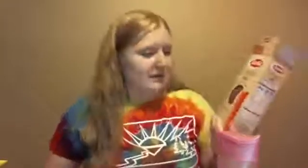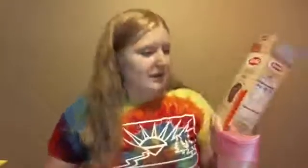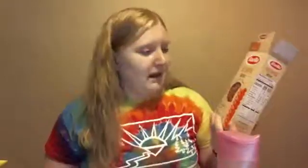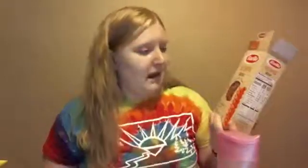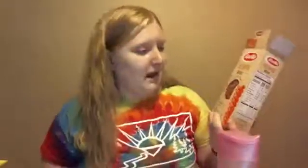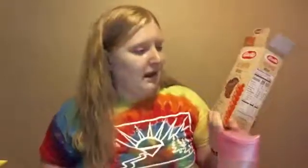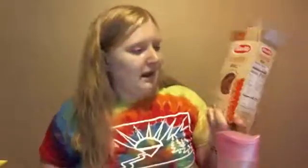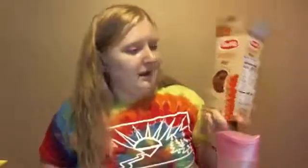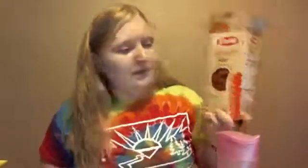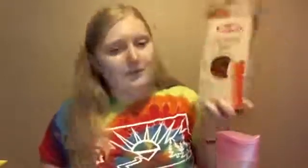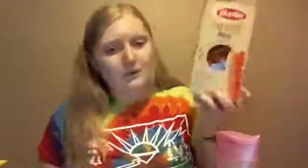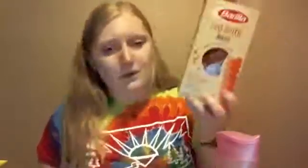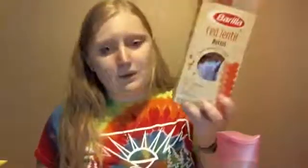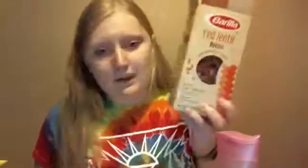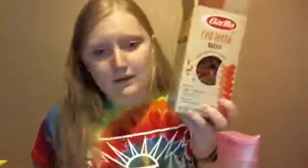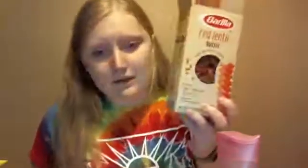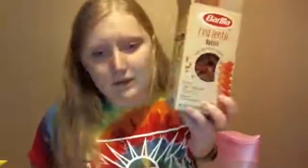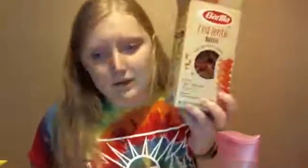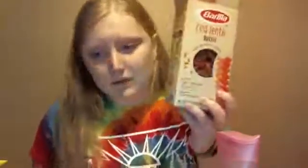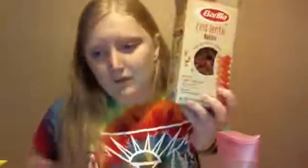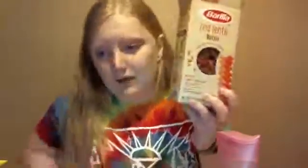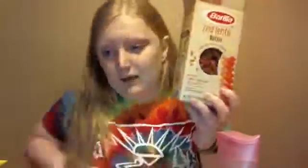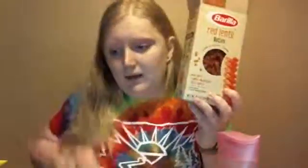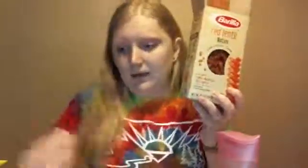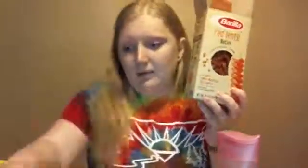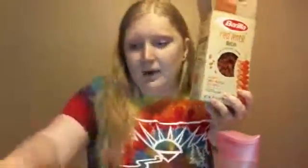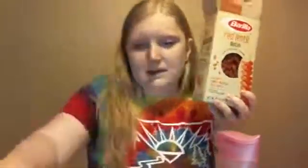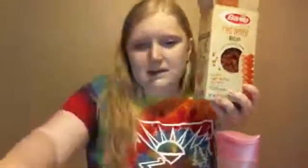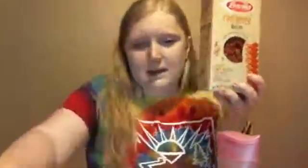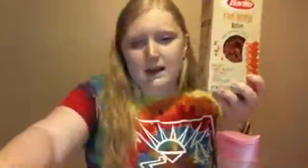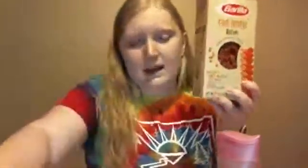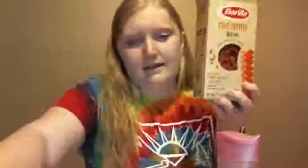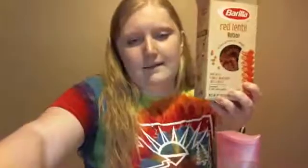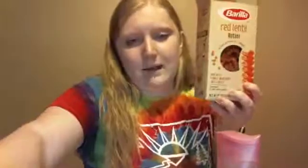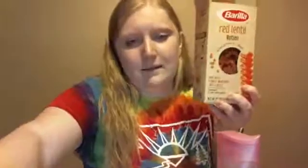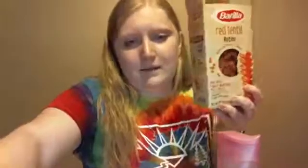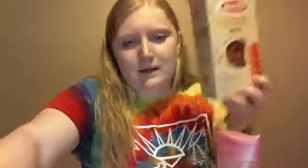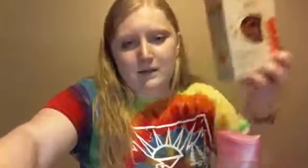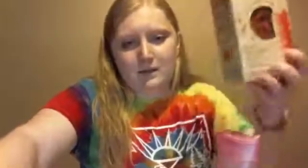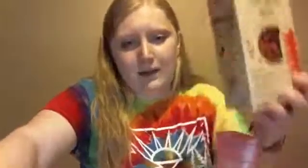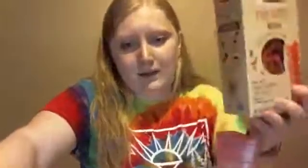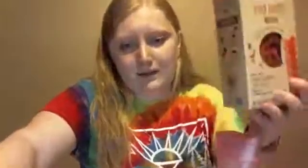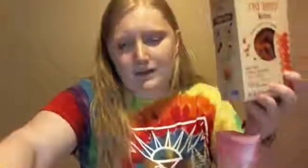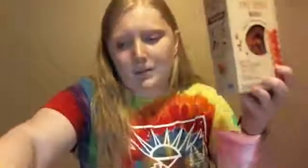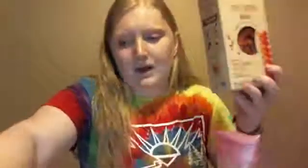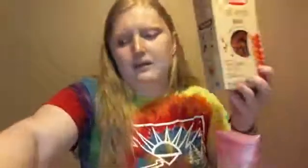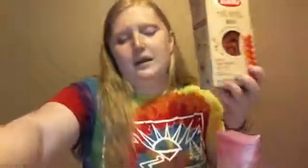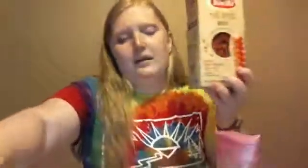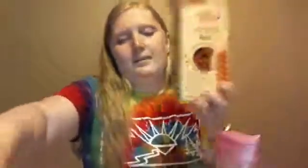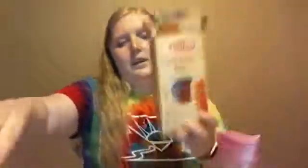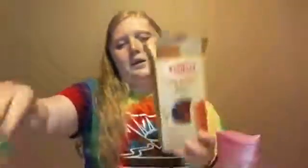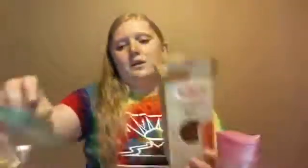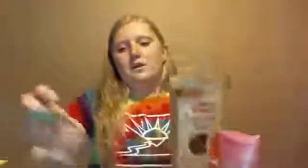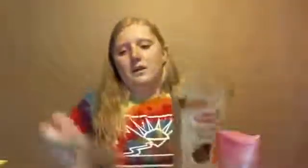that I don't eat regular pasta, and sometimes I eat red lentil pasta. So we're going to